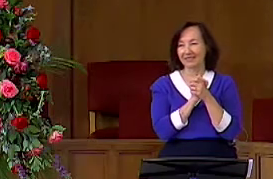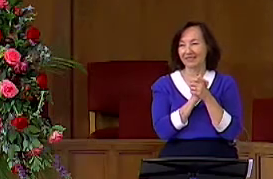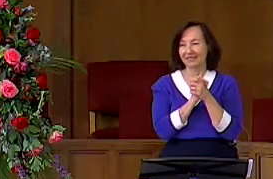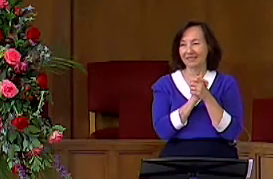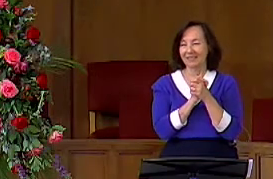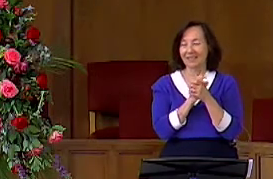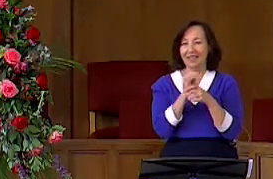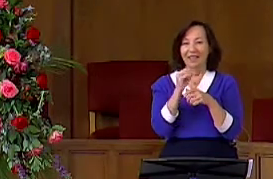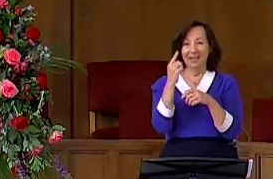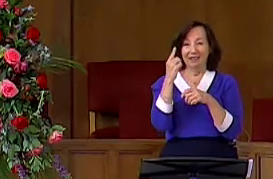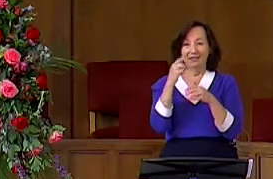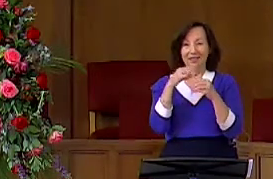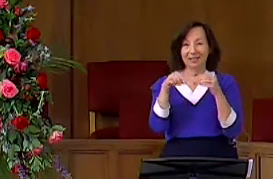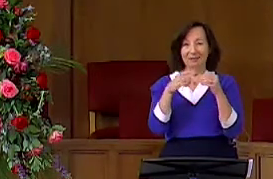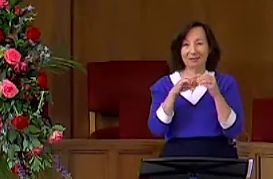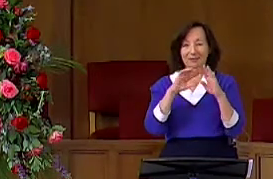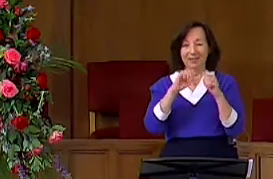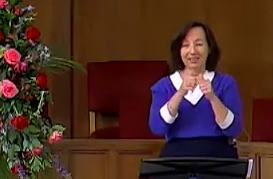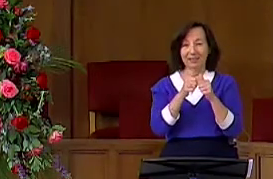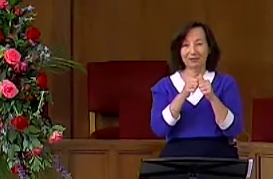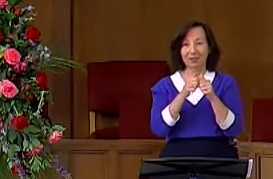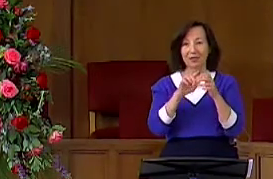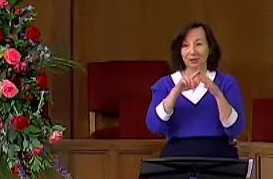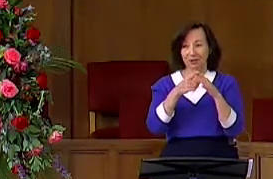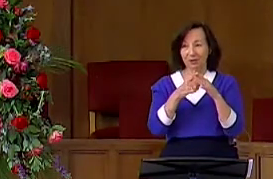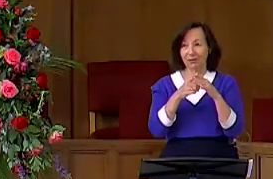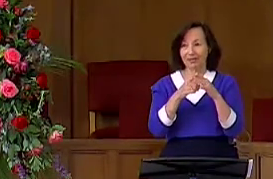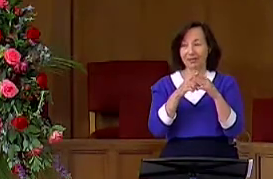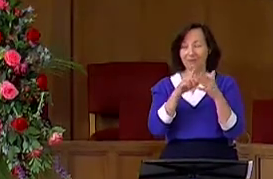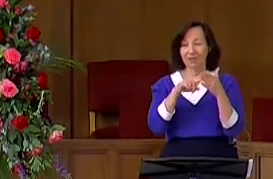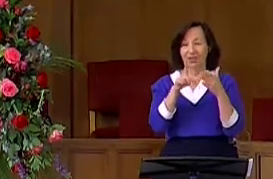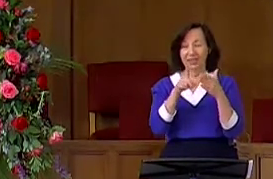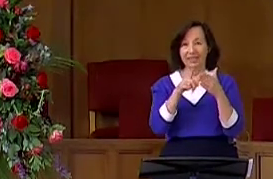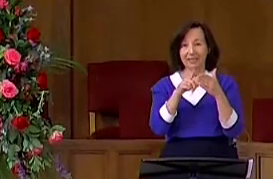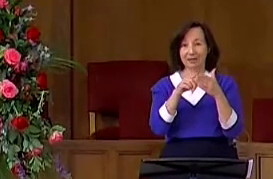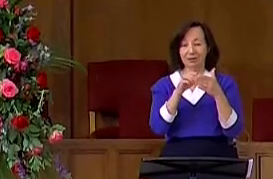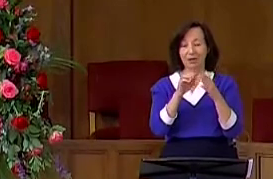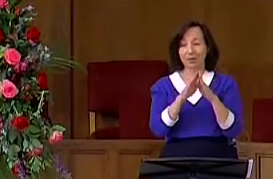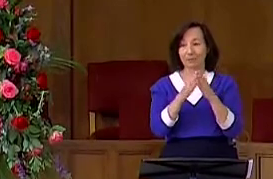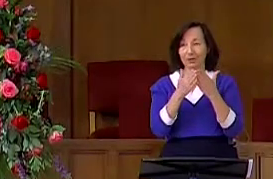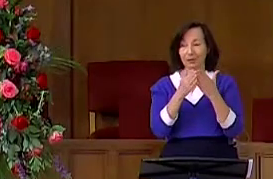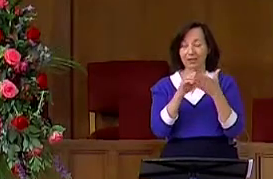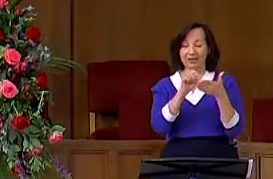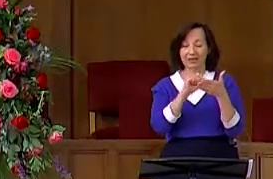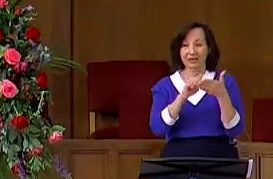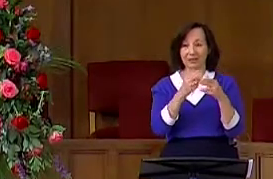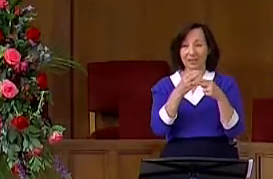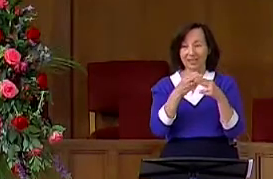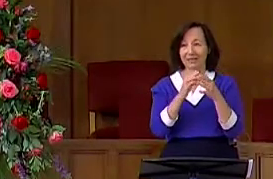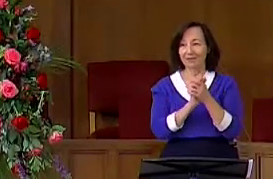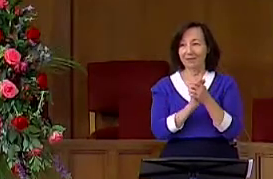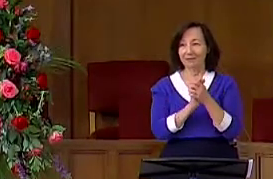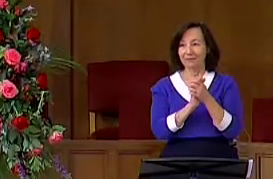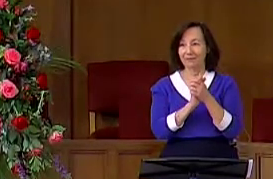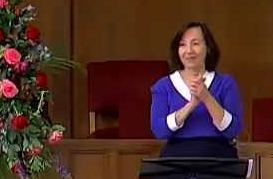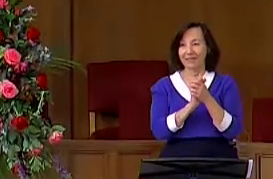I think about how whenever you started checking out books, you had to sign your name, you know? Now they